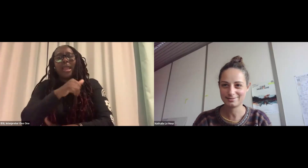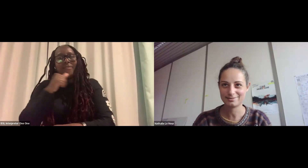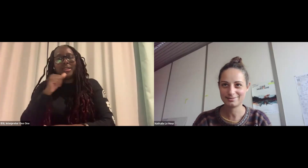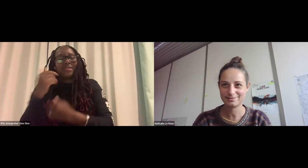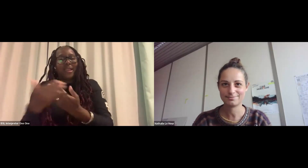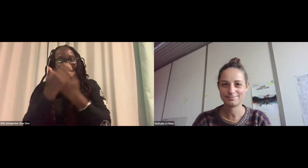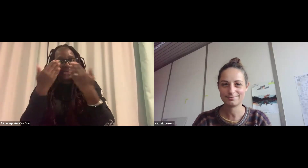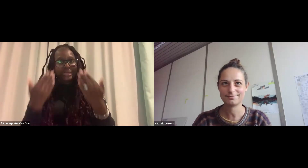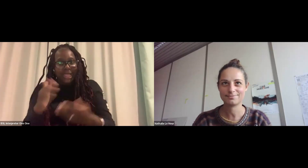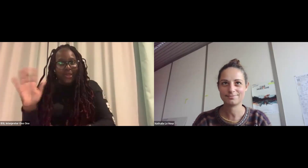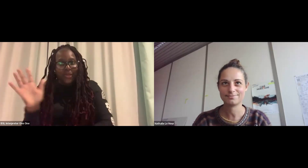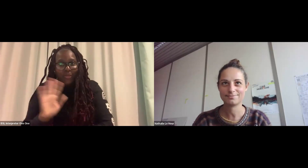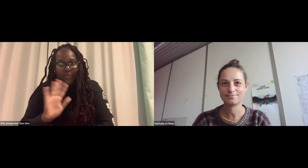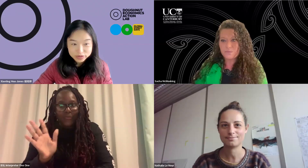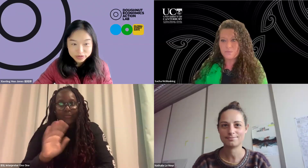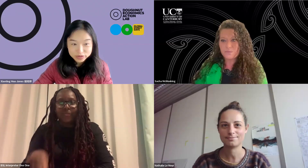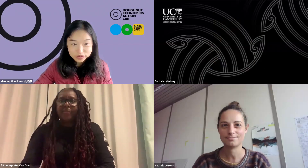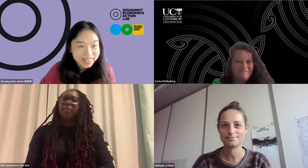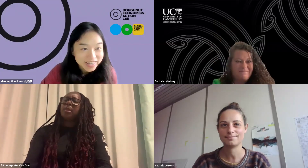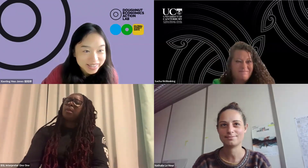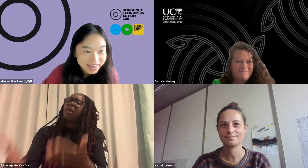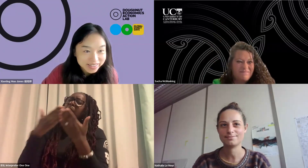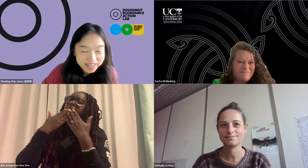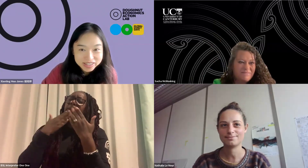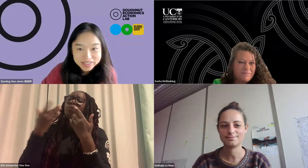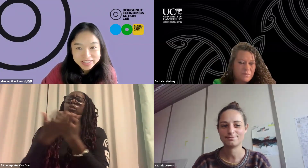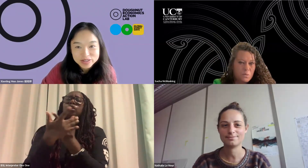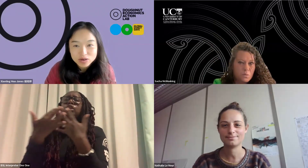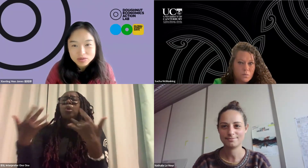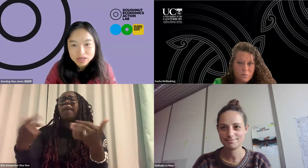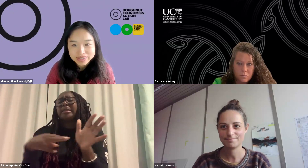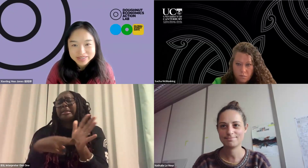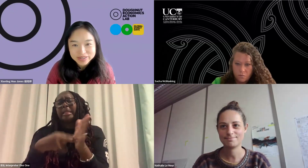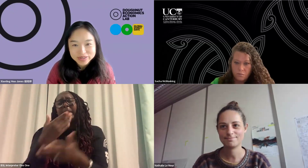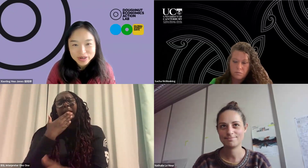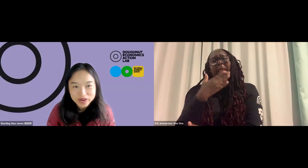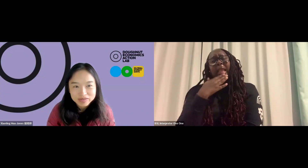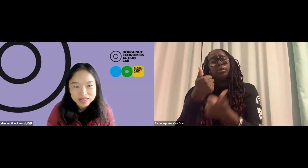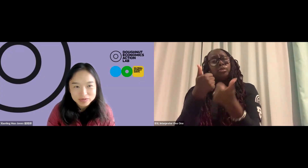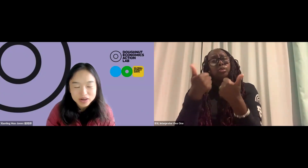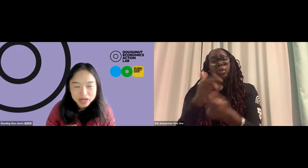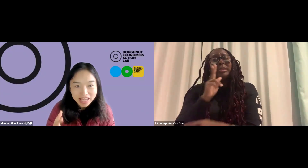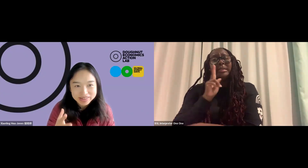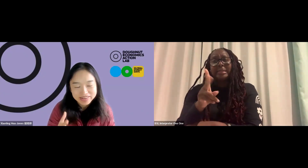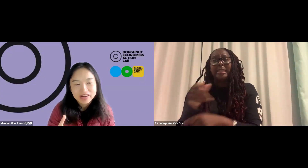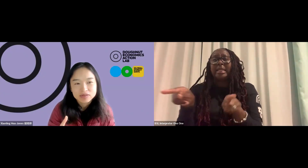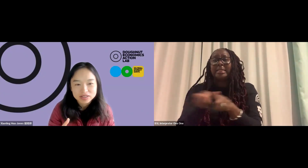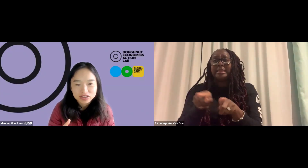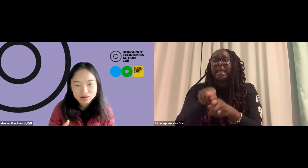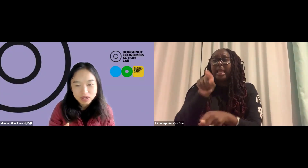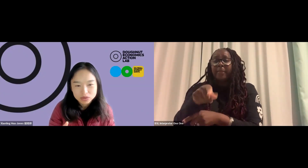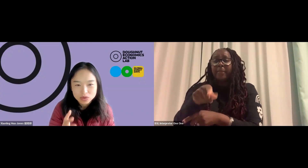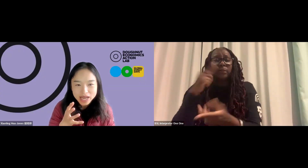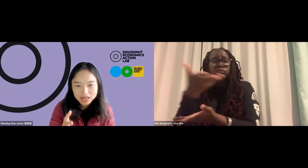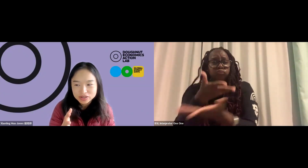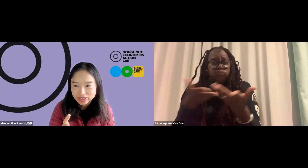everyone. Thanks so much, Natalie. And it's so great to also have this very candid